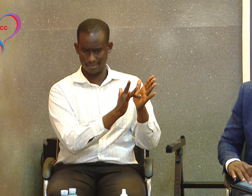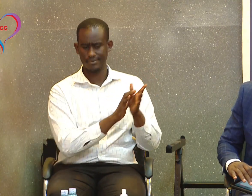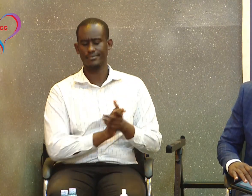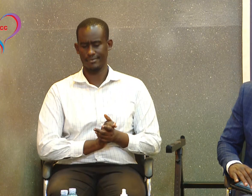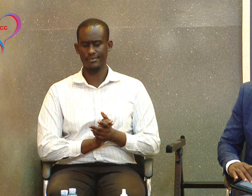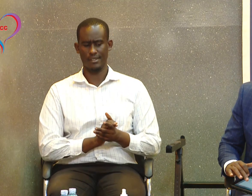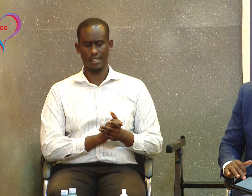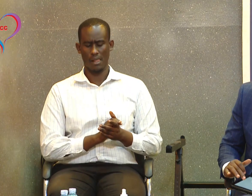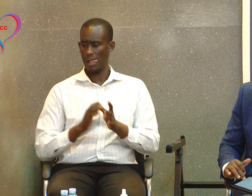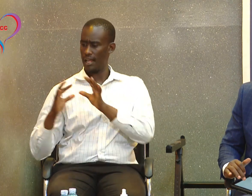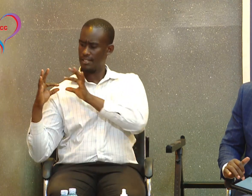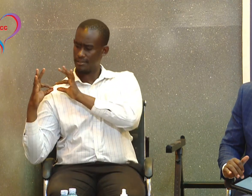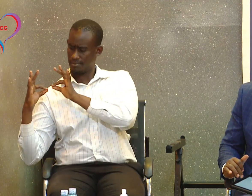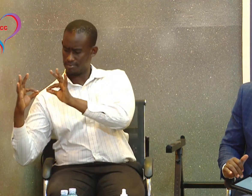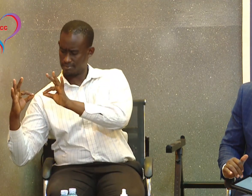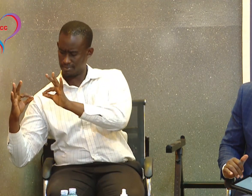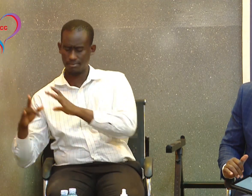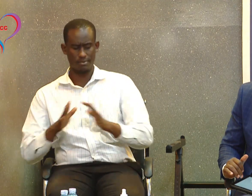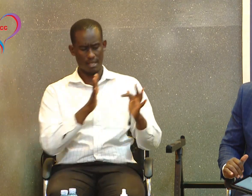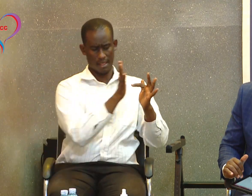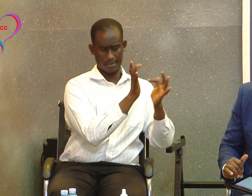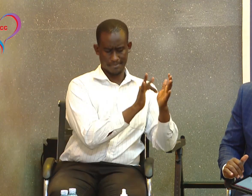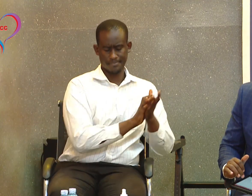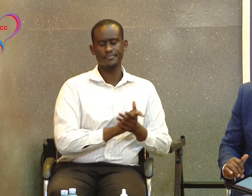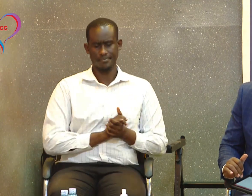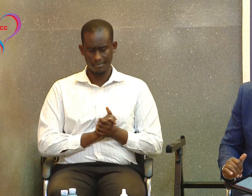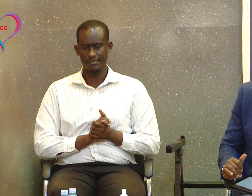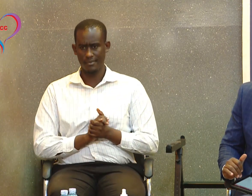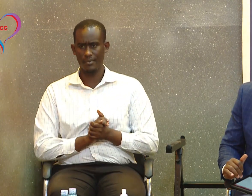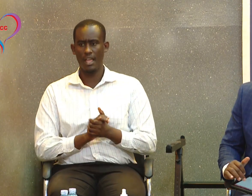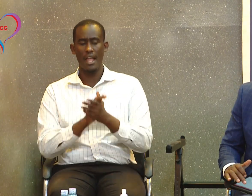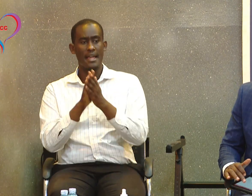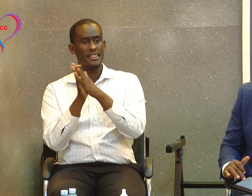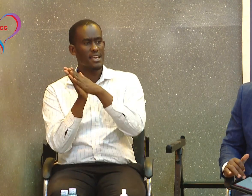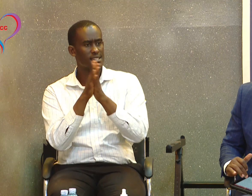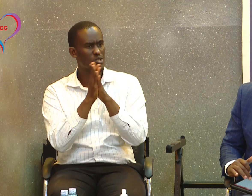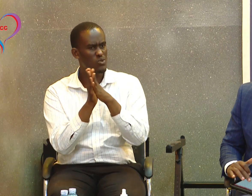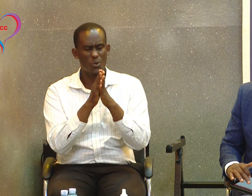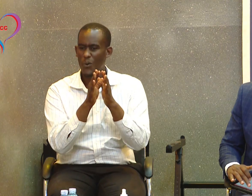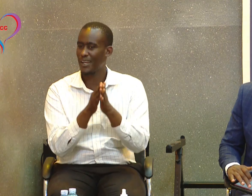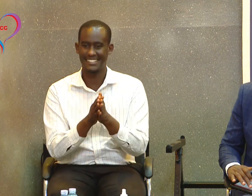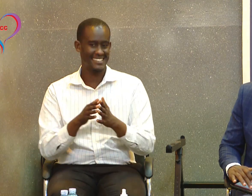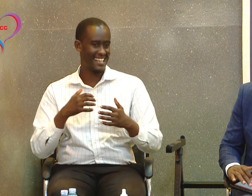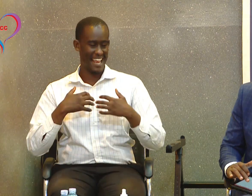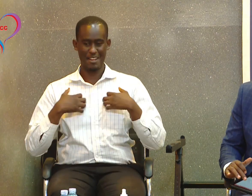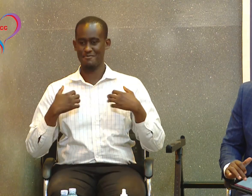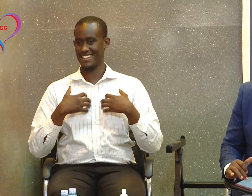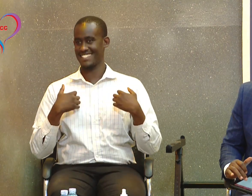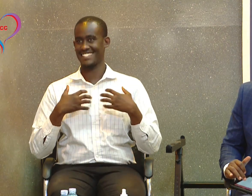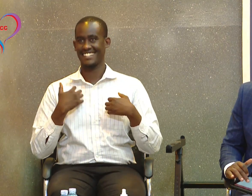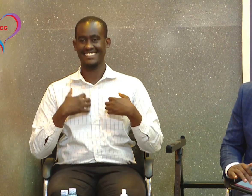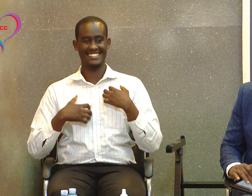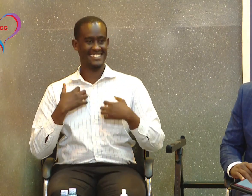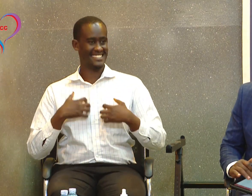Pilate. Emboze ye nyuma nyo kubanga mukama wafe yagabaniramu ebintu ebyenjawulo